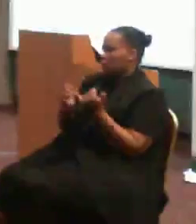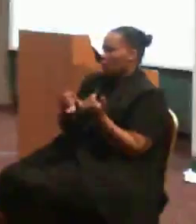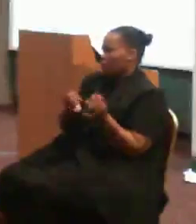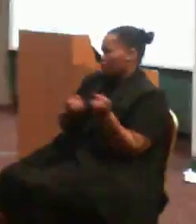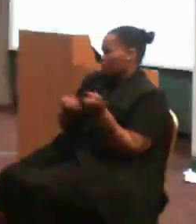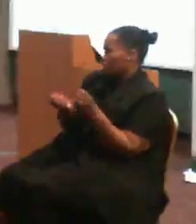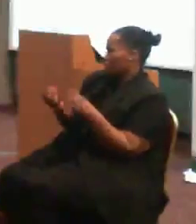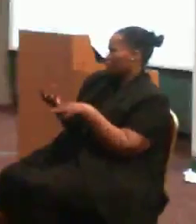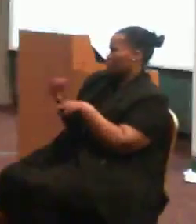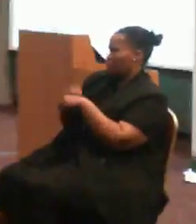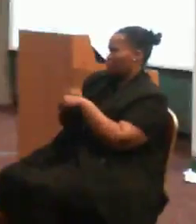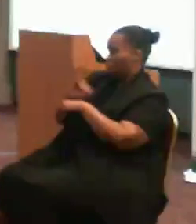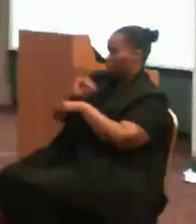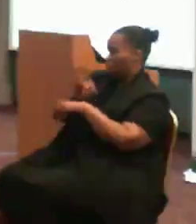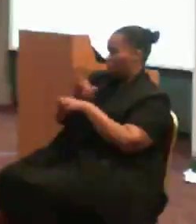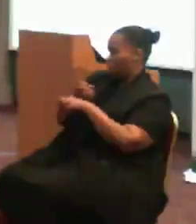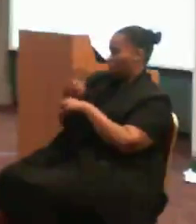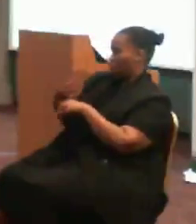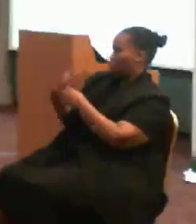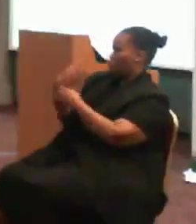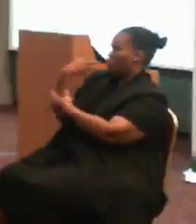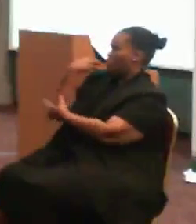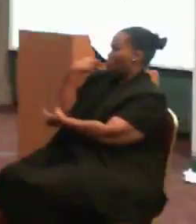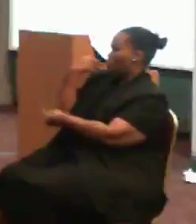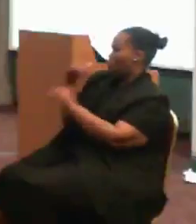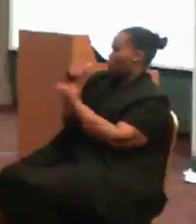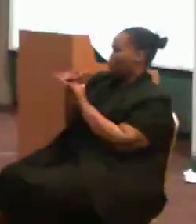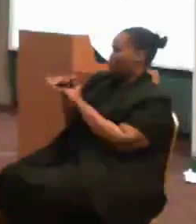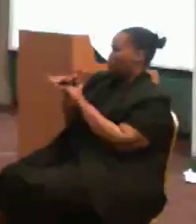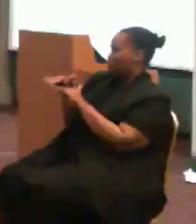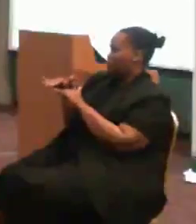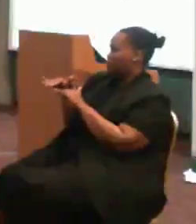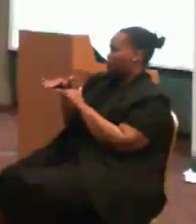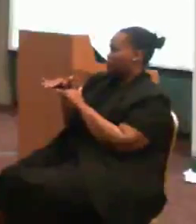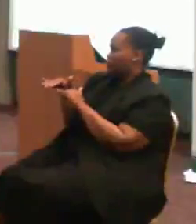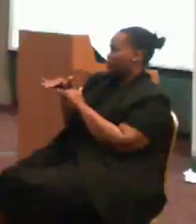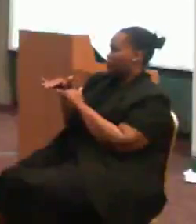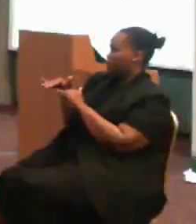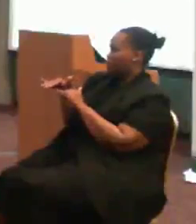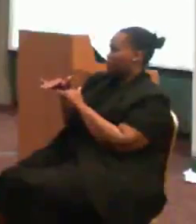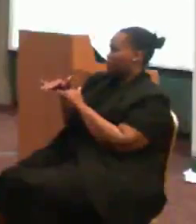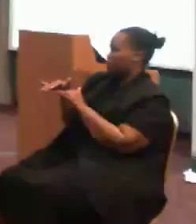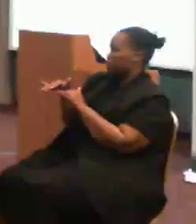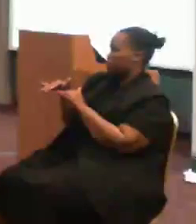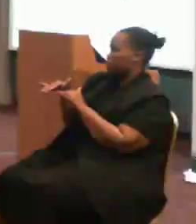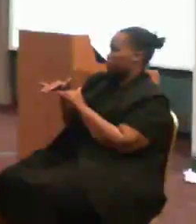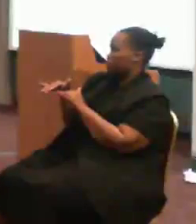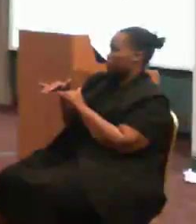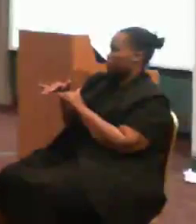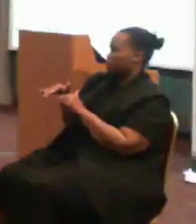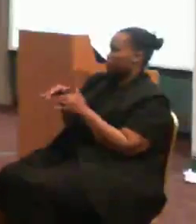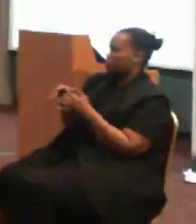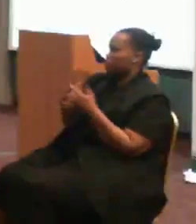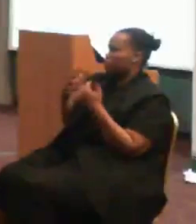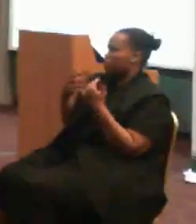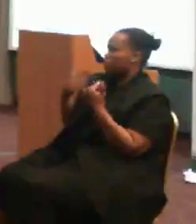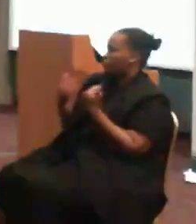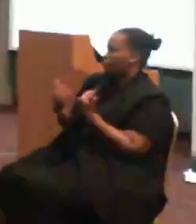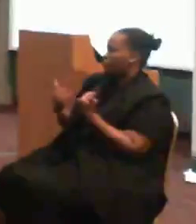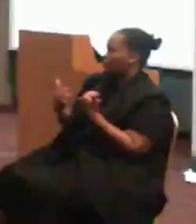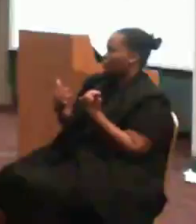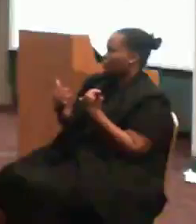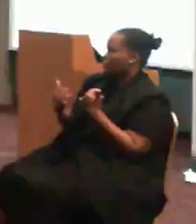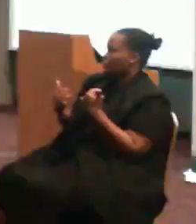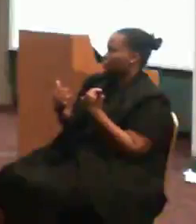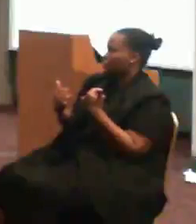consumers? And even in an environment where you don't have access to the debt markets, and the markets are not